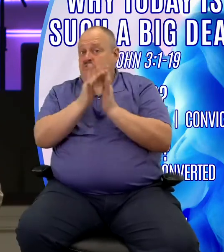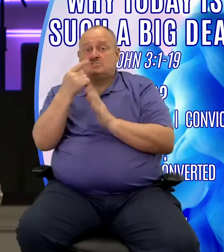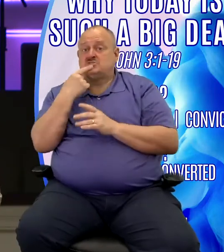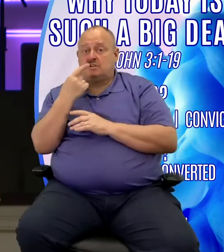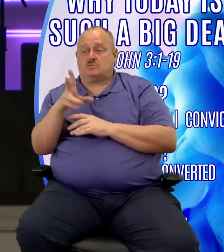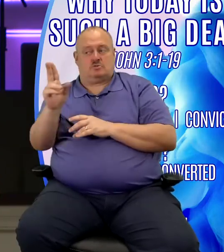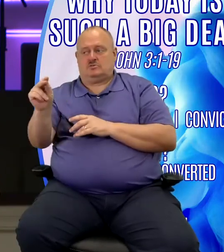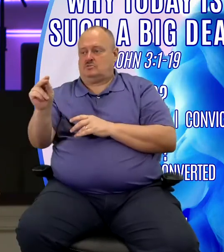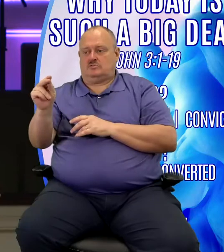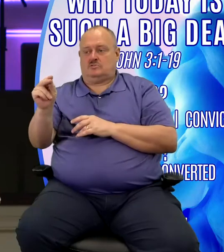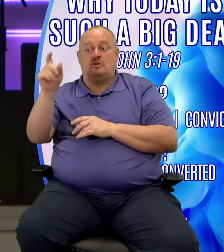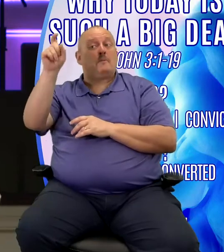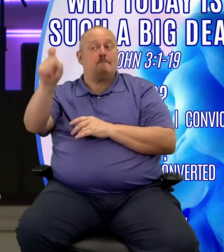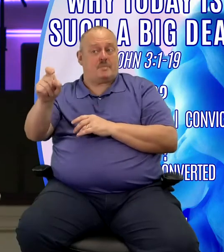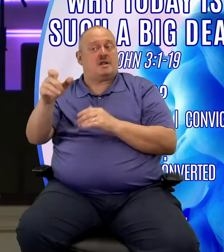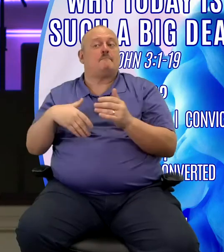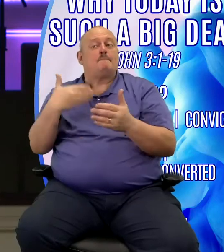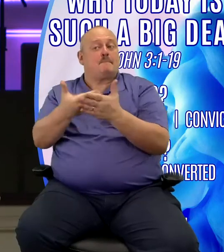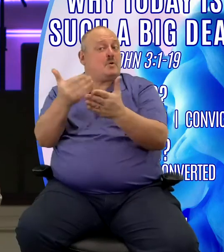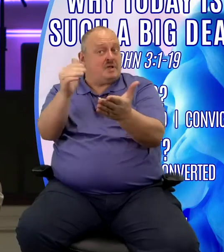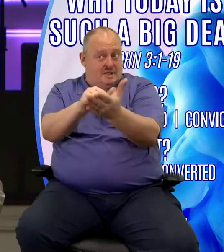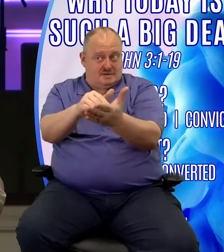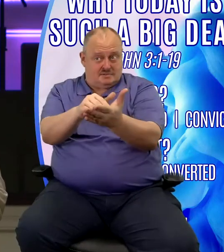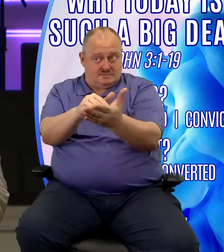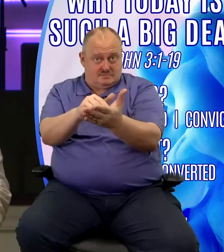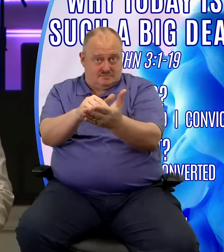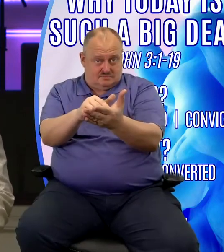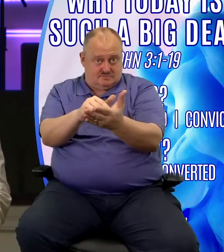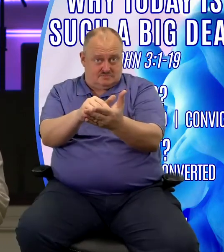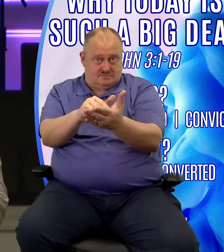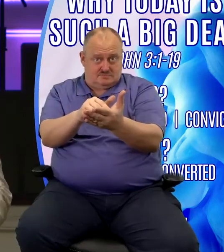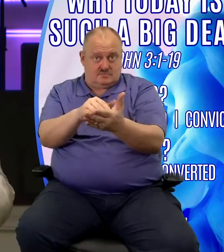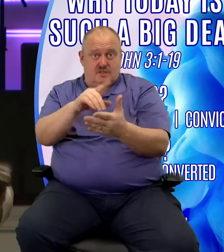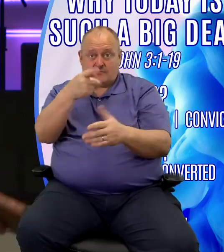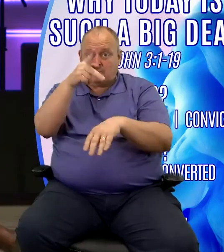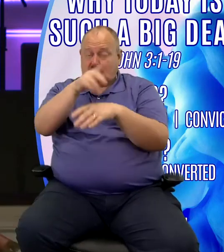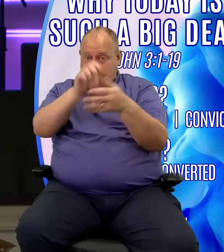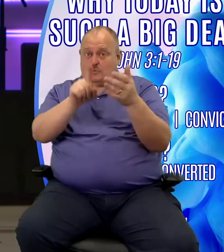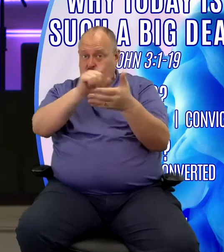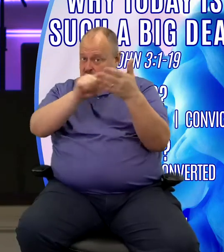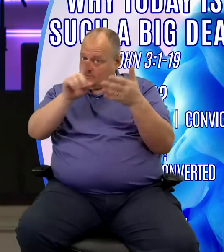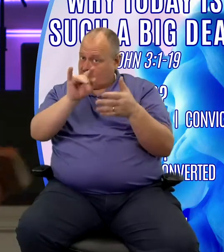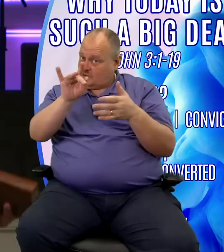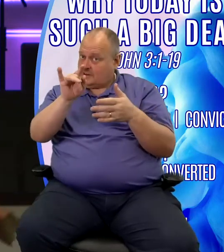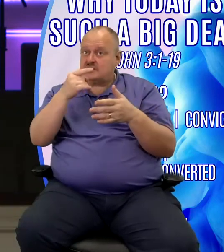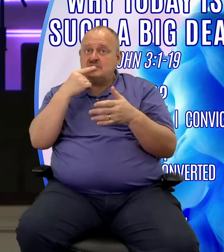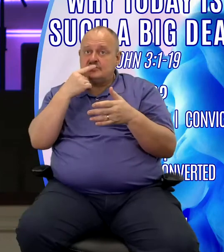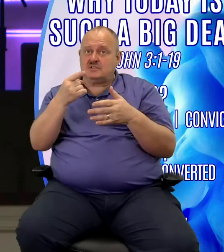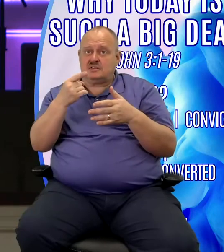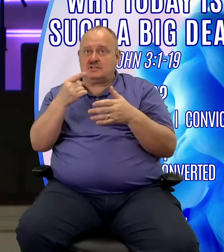No, you must be born again. Now, 1 Peter 1:18 also says, by